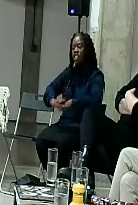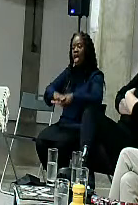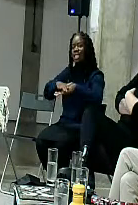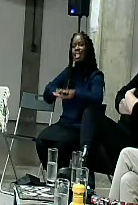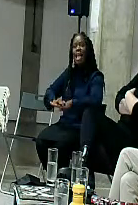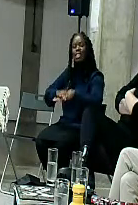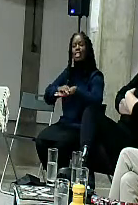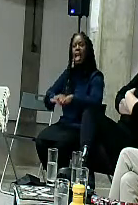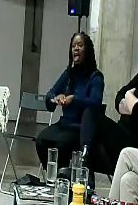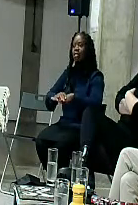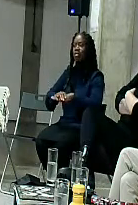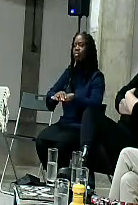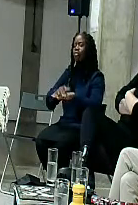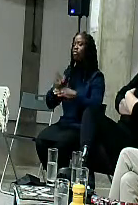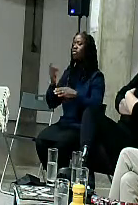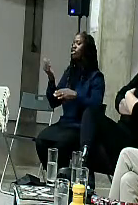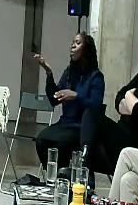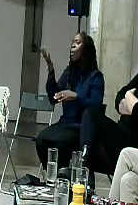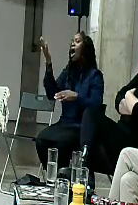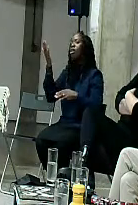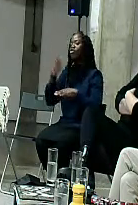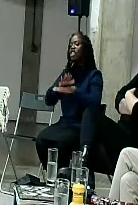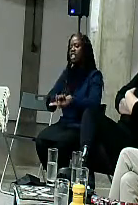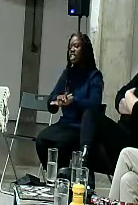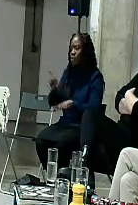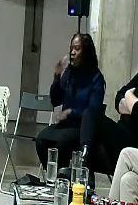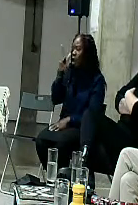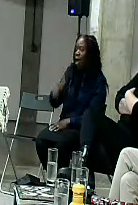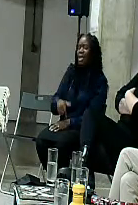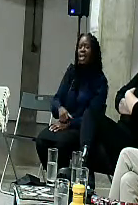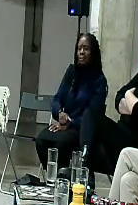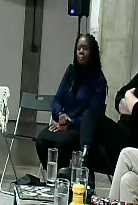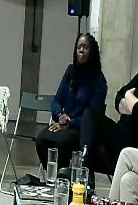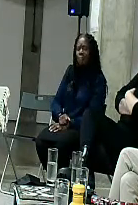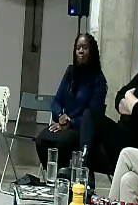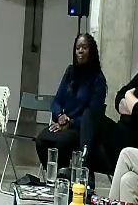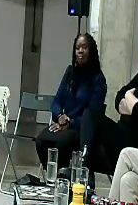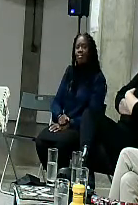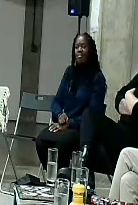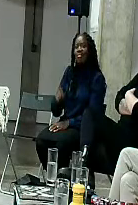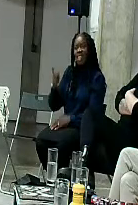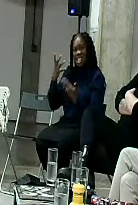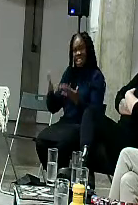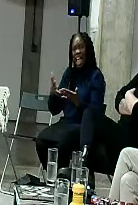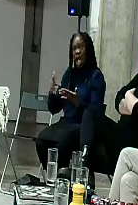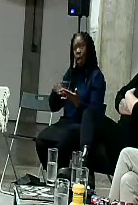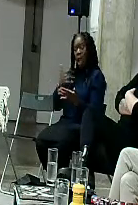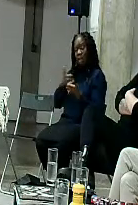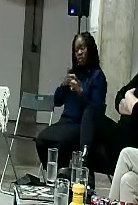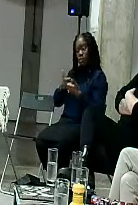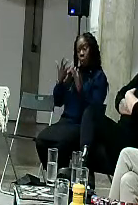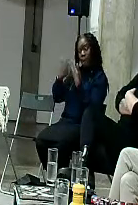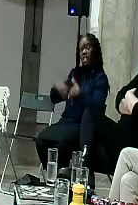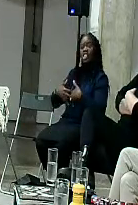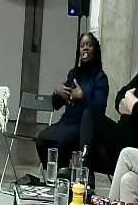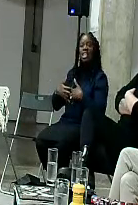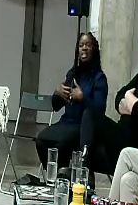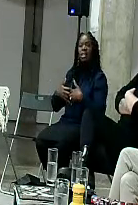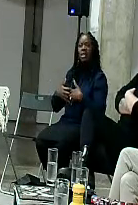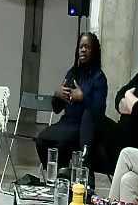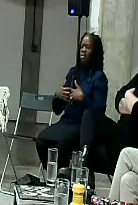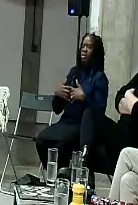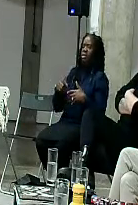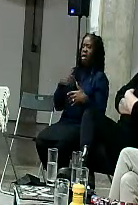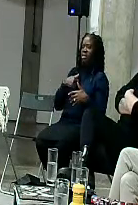by somebody, and yeah, he's on life support. And I thought, well,